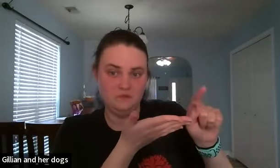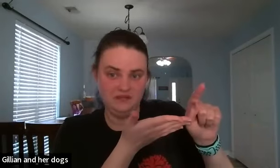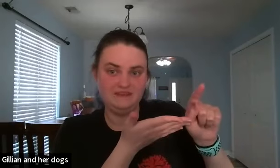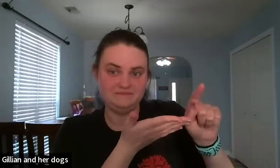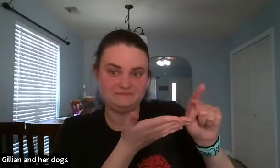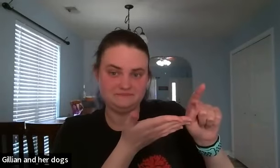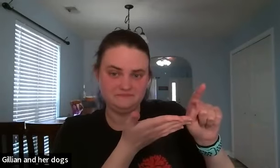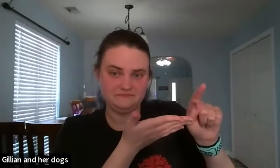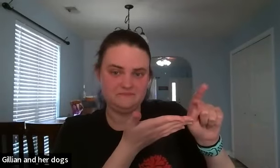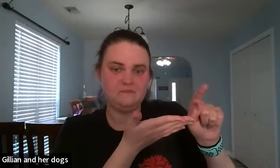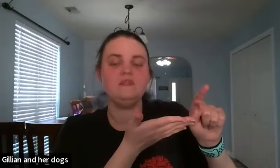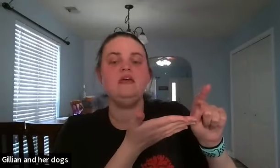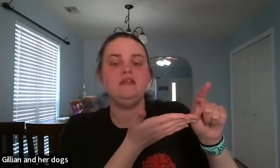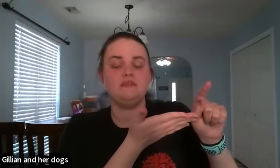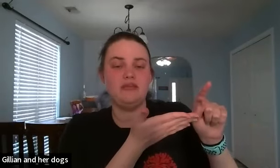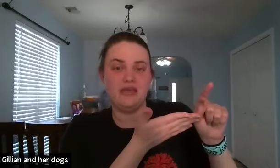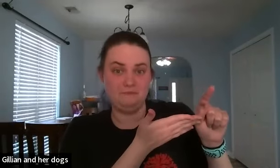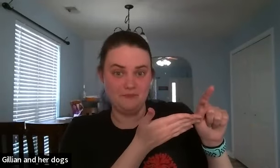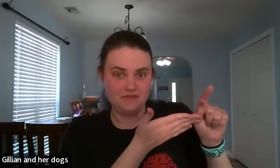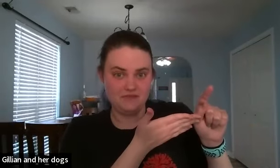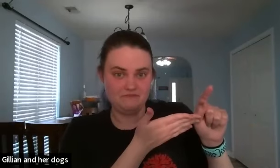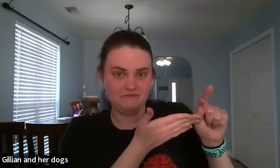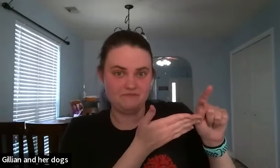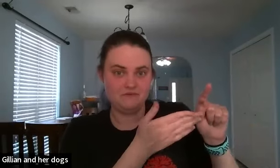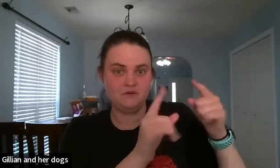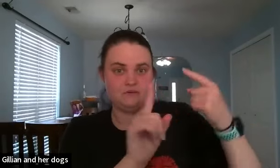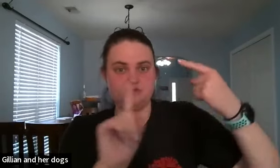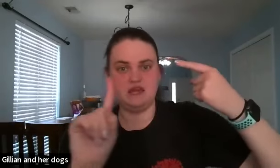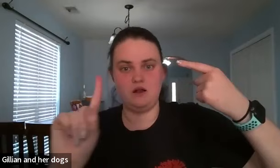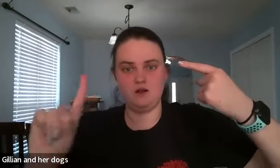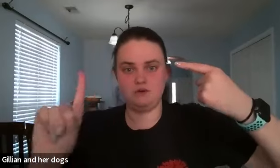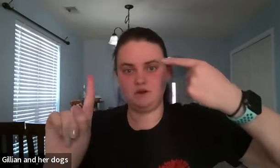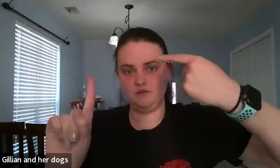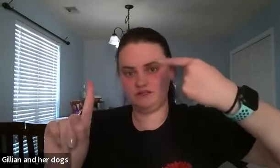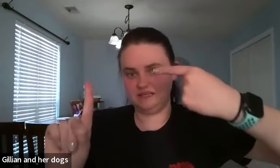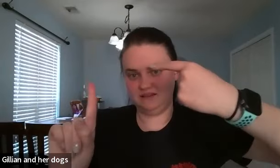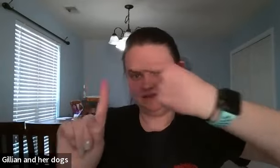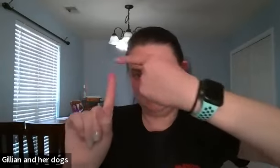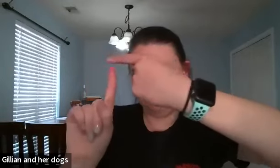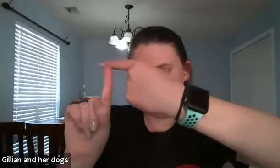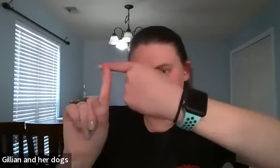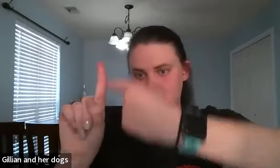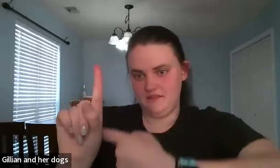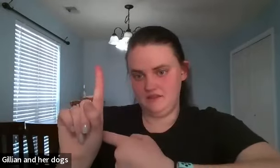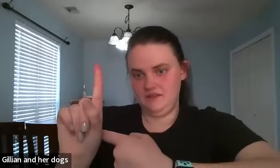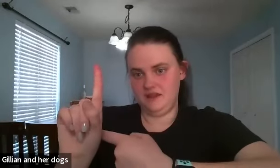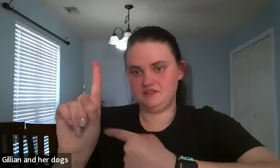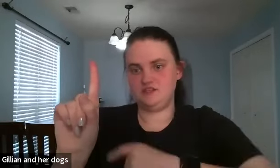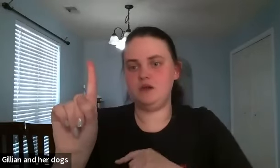Week. Then we had month, which was that awkward one where it's like month. Yeah. So you